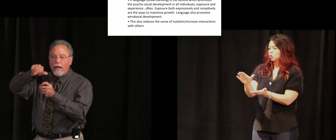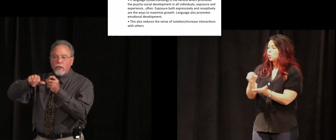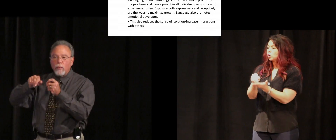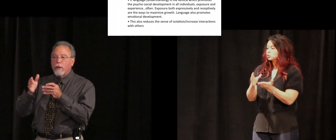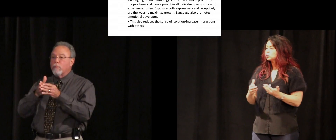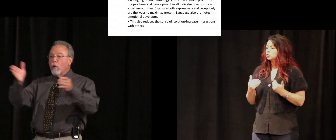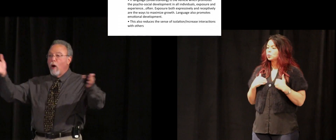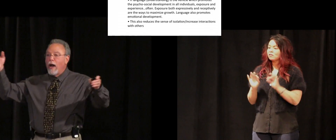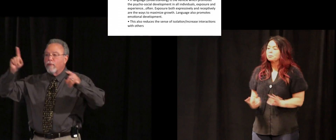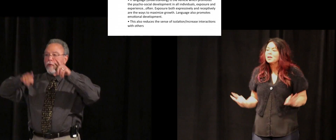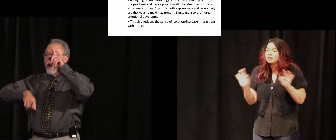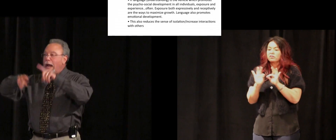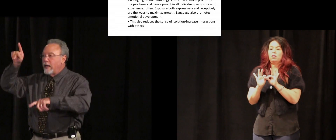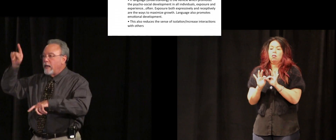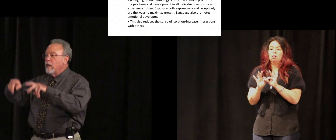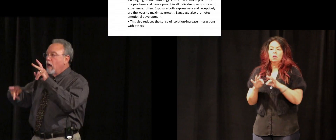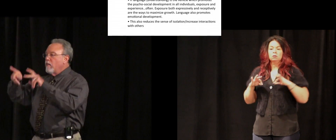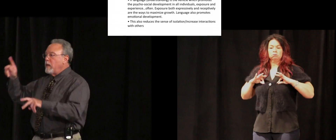positive, you